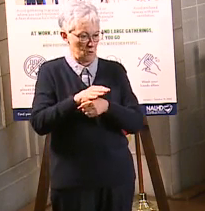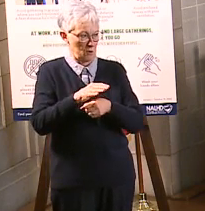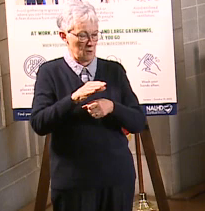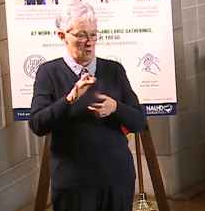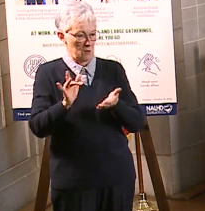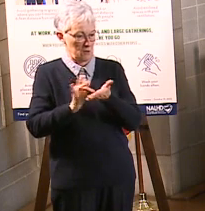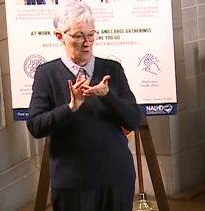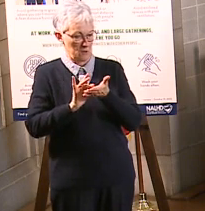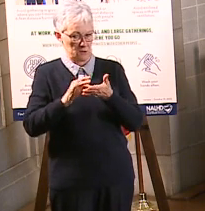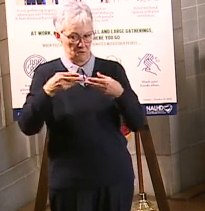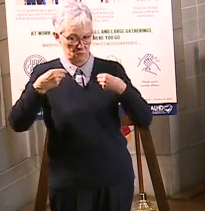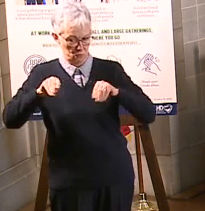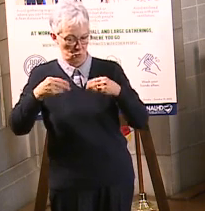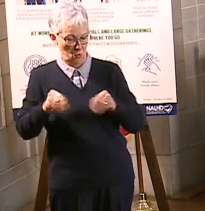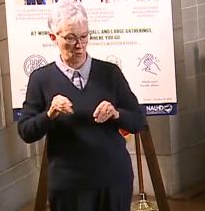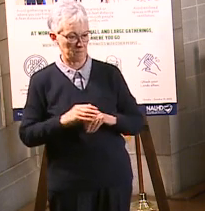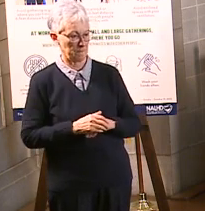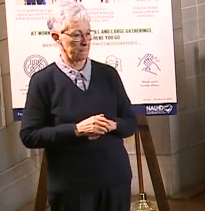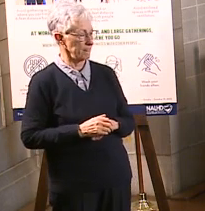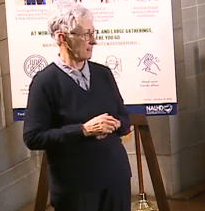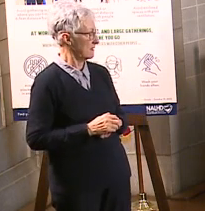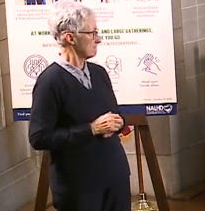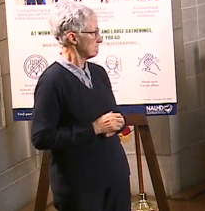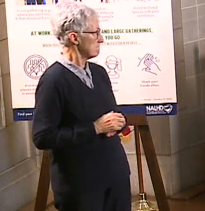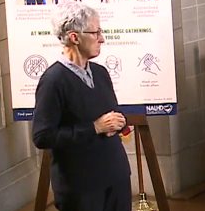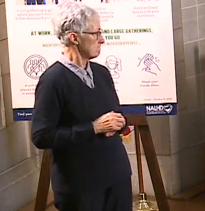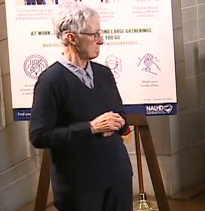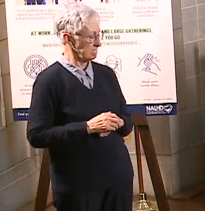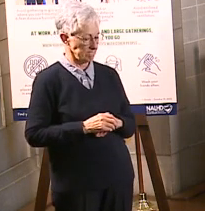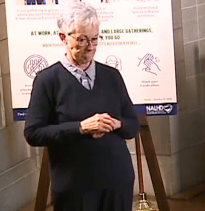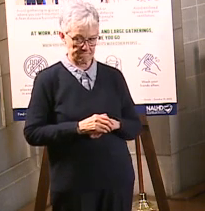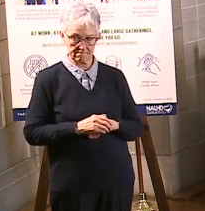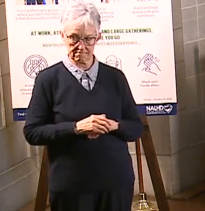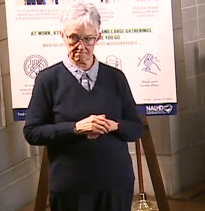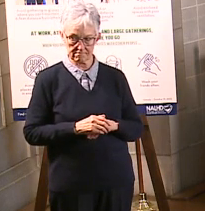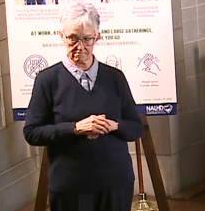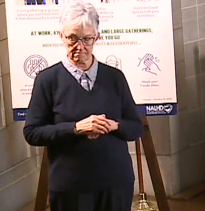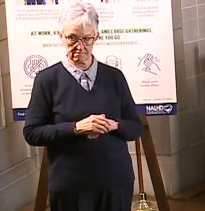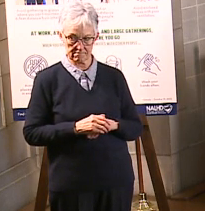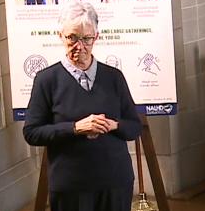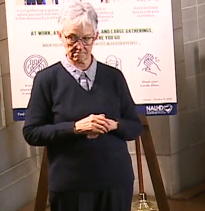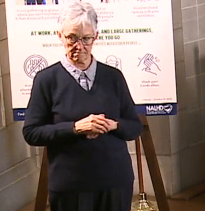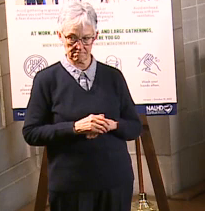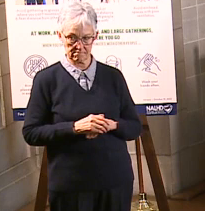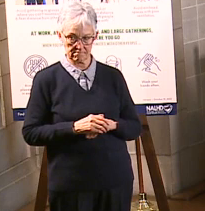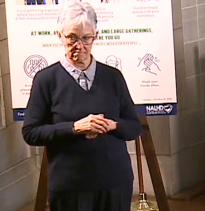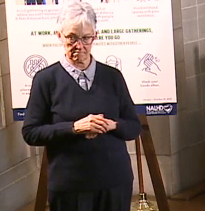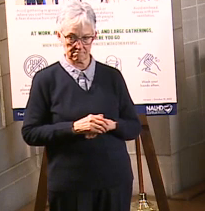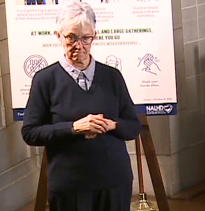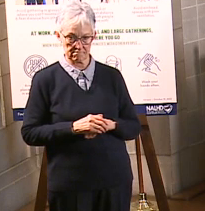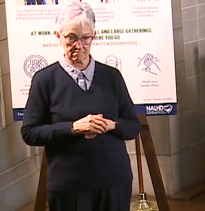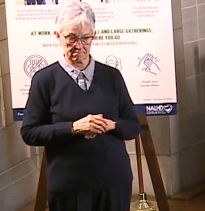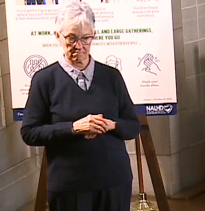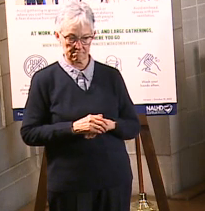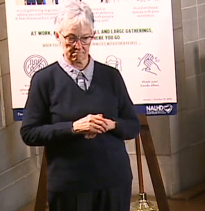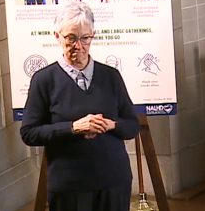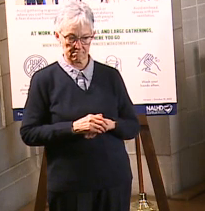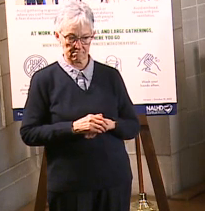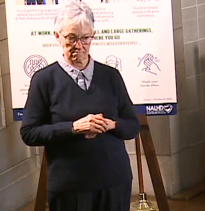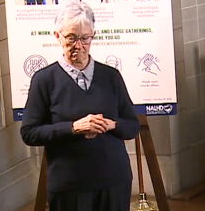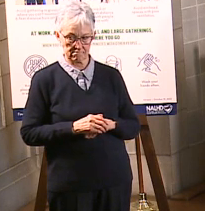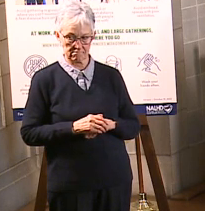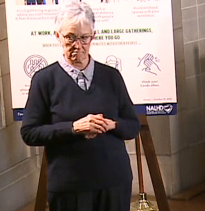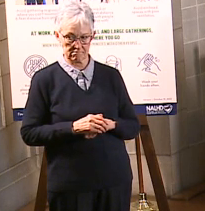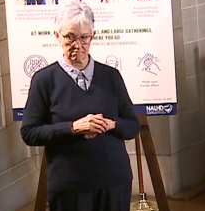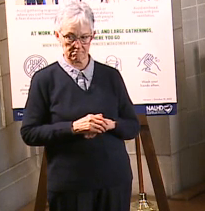next question, Okay. which is for you, Go ahead. if you want to repeat it. Grant wants to know, what does Angie mean by a slight lag in people coming for second doses, and can you quantify